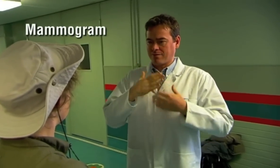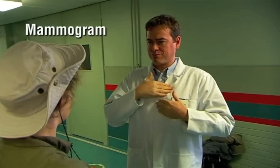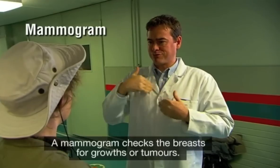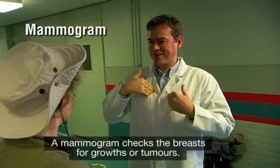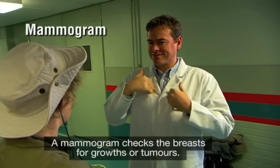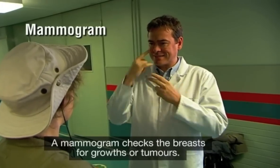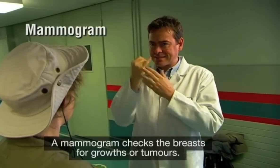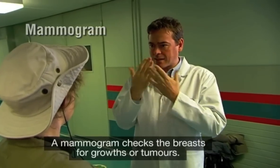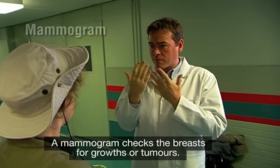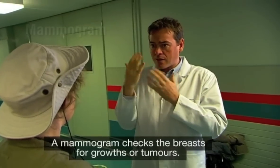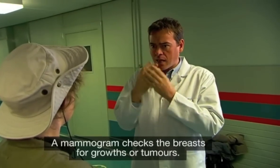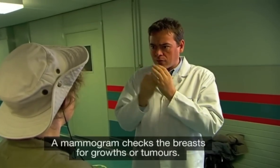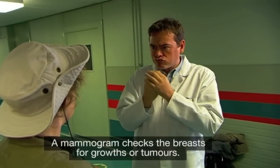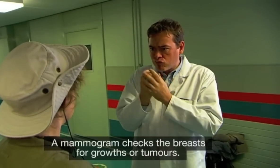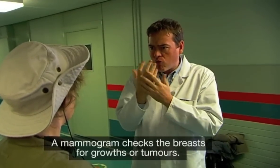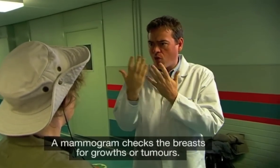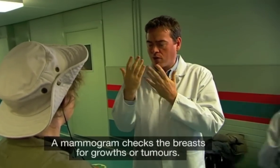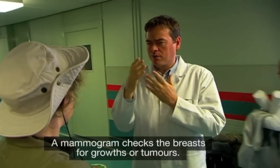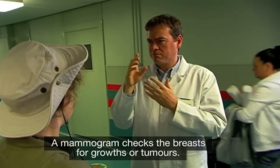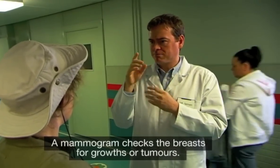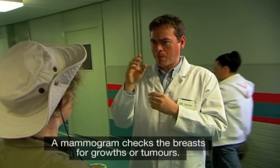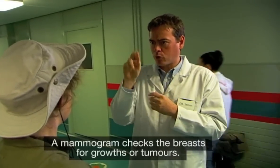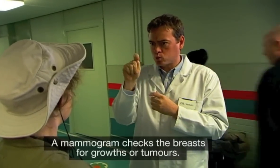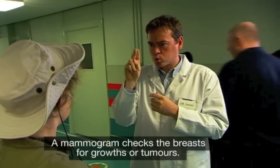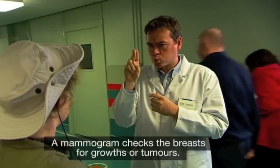A mammogram checks the breasts for growths or tumors.